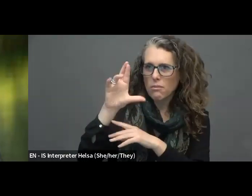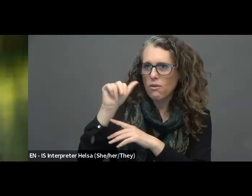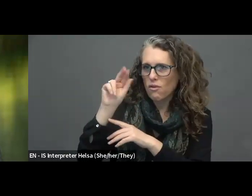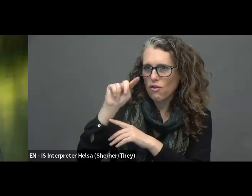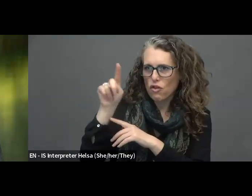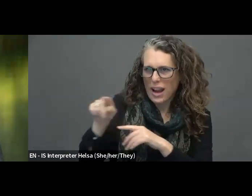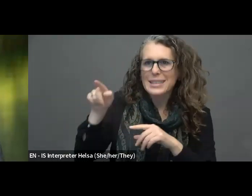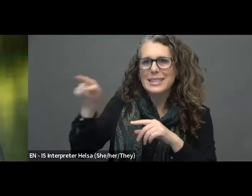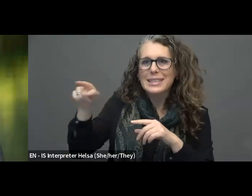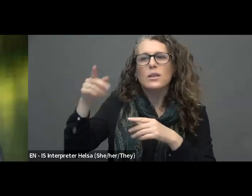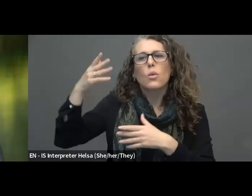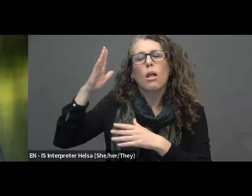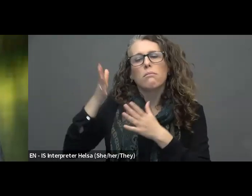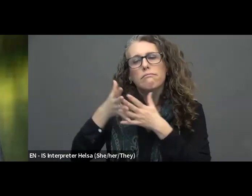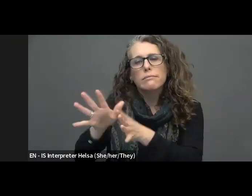results.